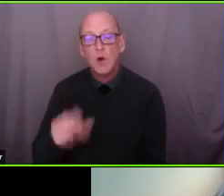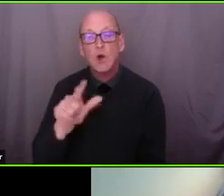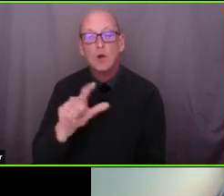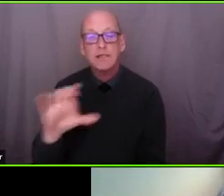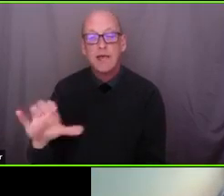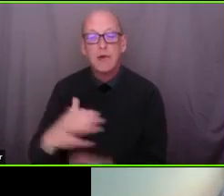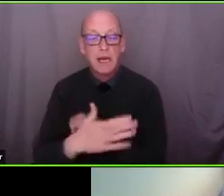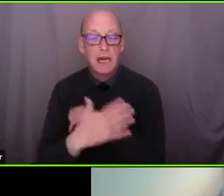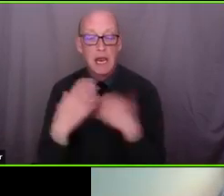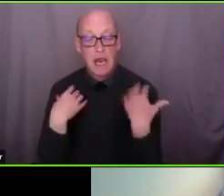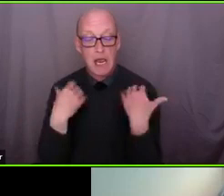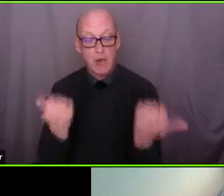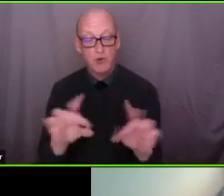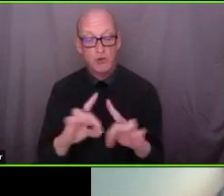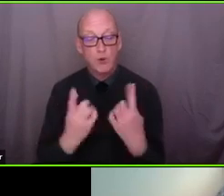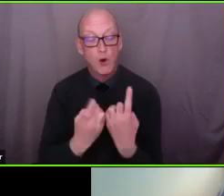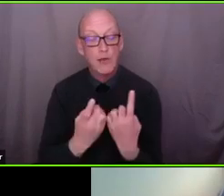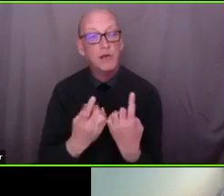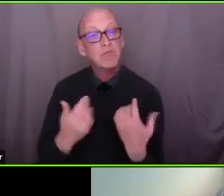great pride in being